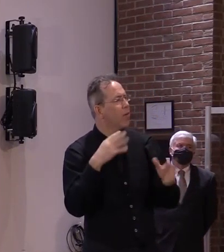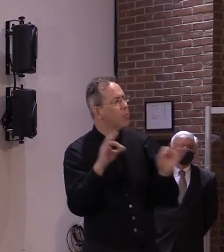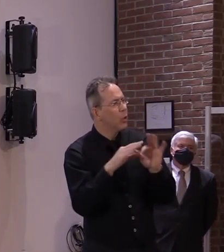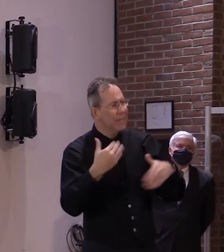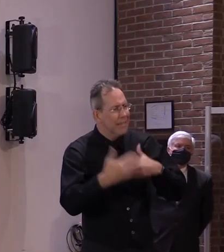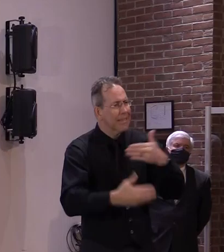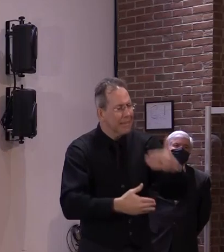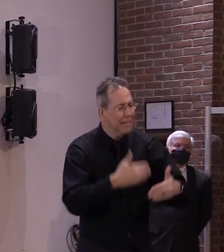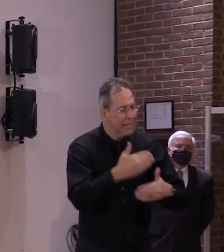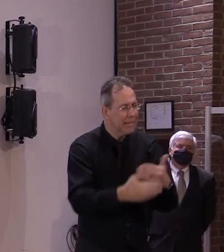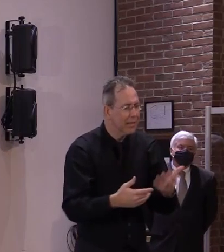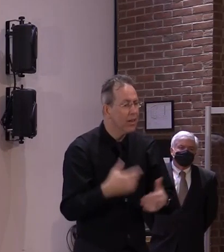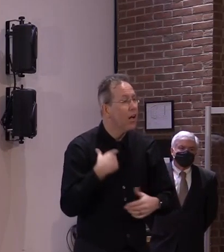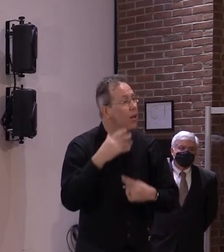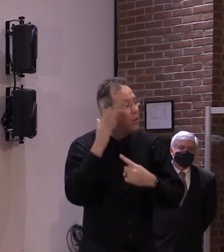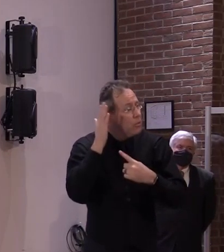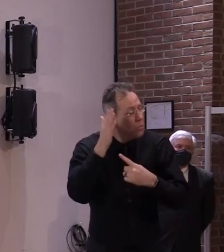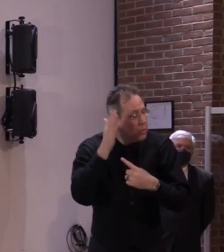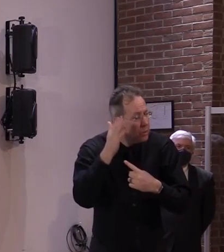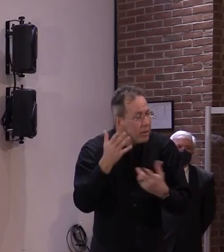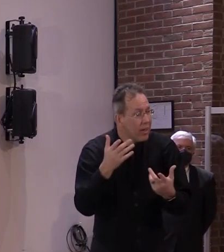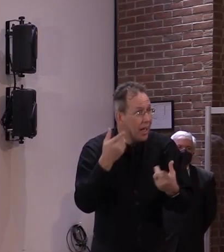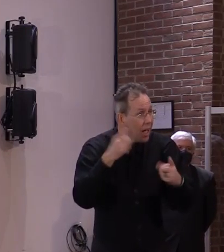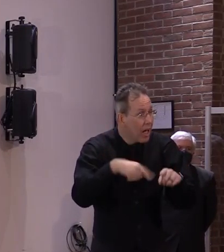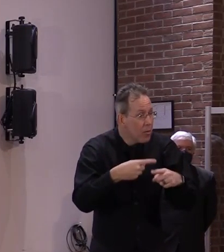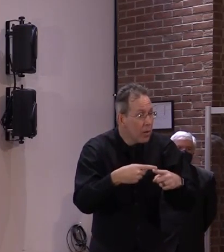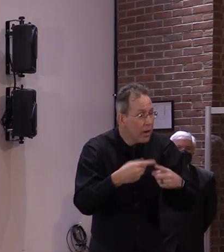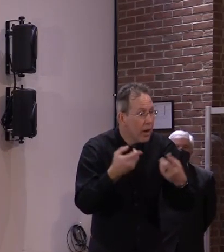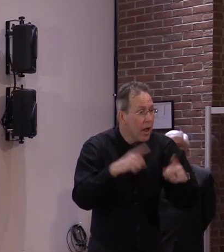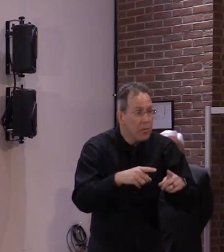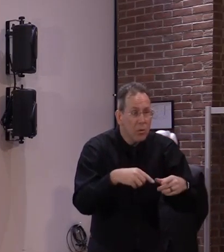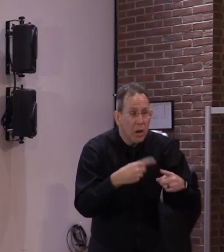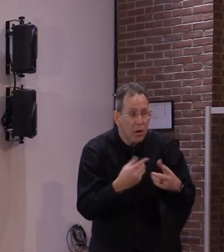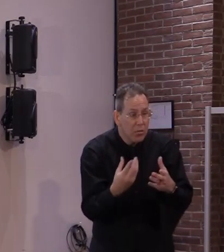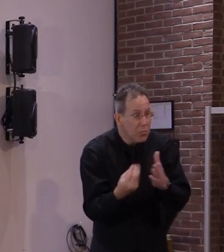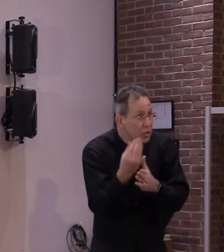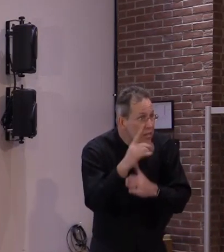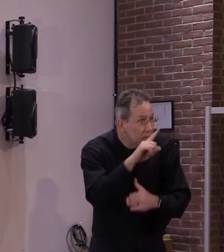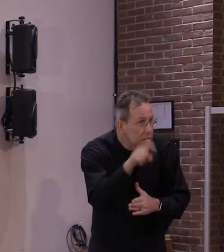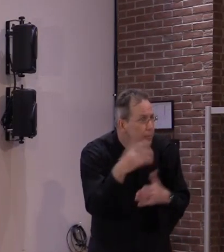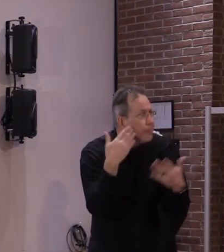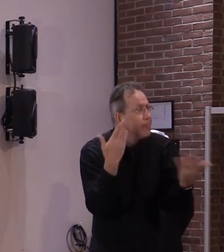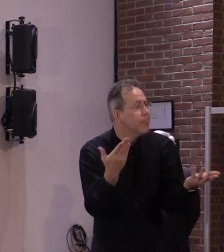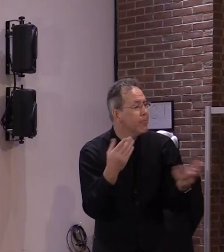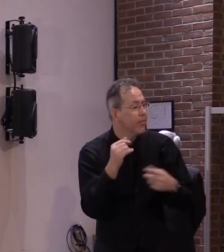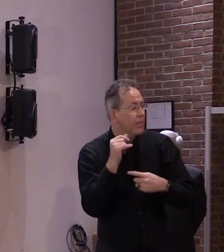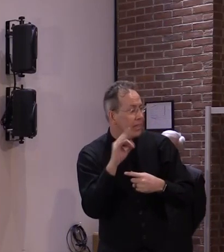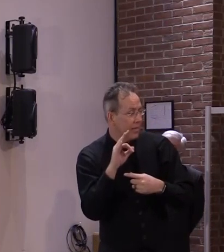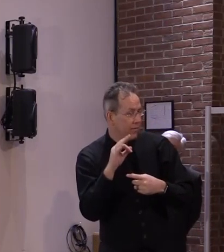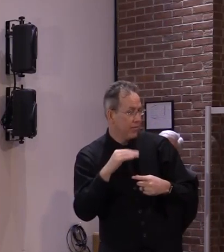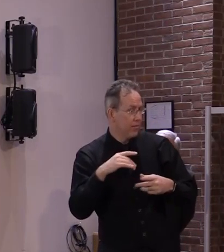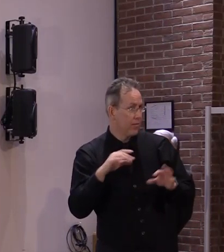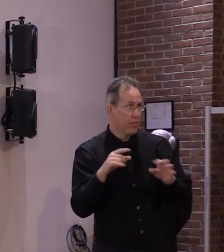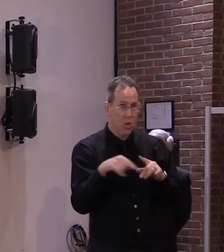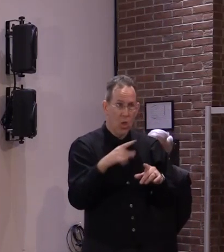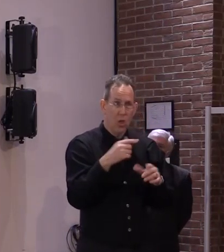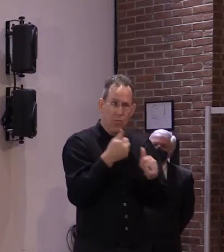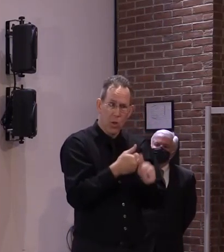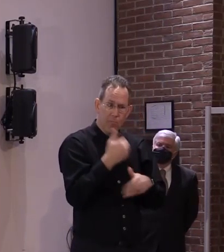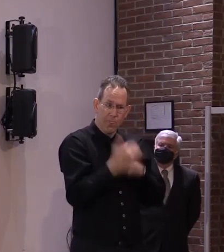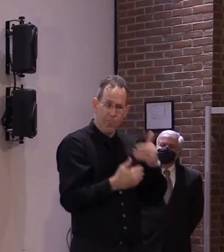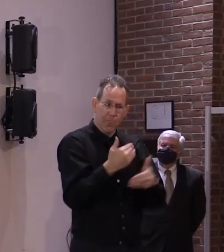active cases through adherence to the usual guidance and making our appointments for vaccine when our group is called.